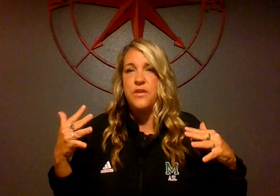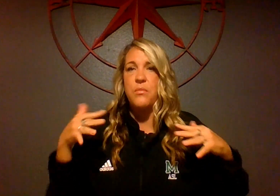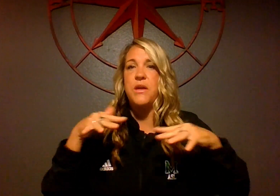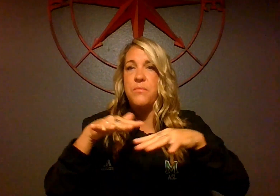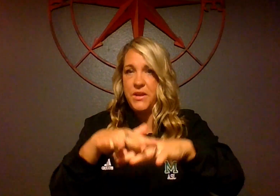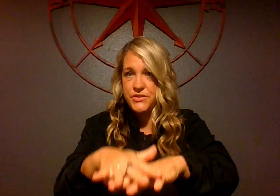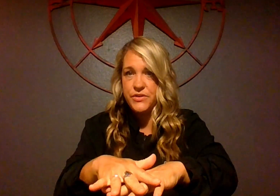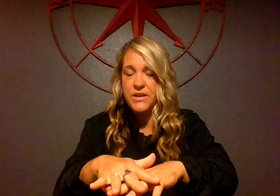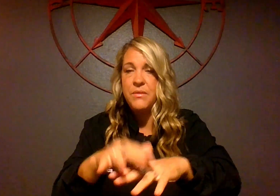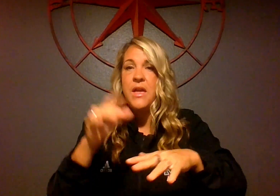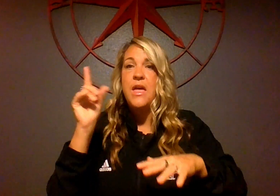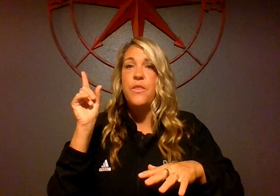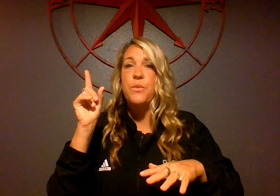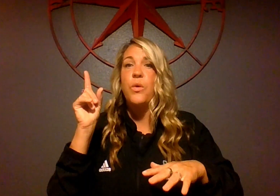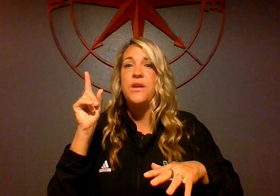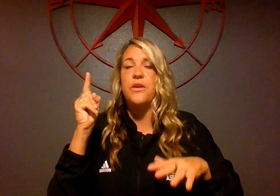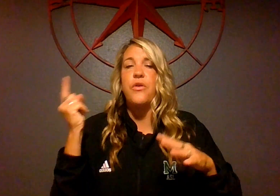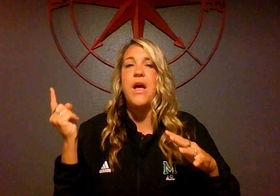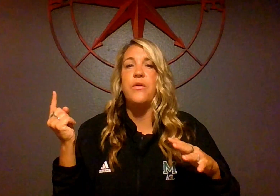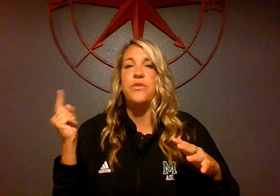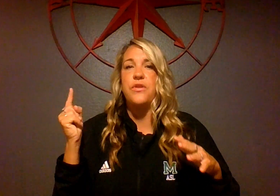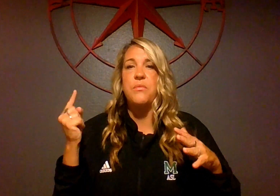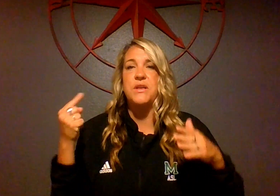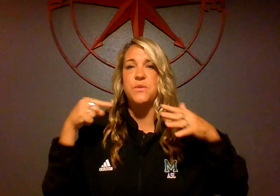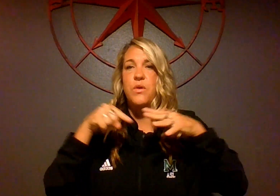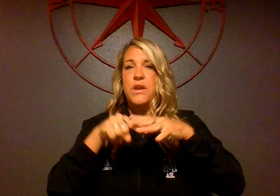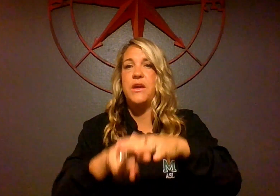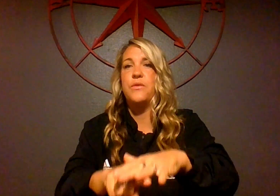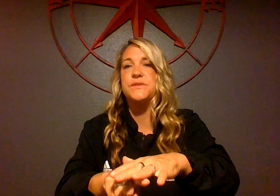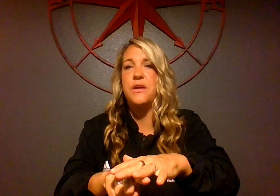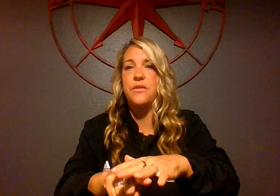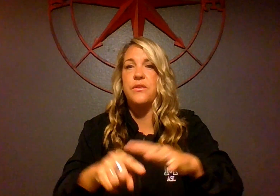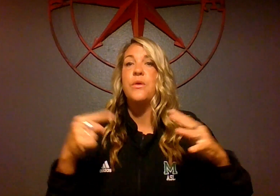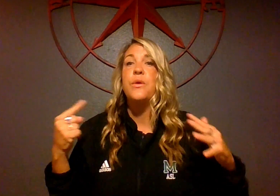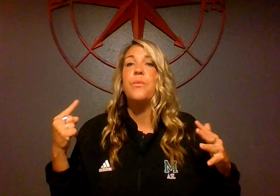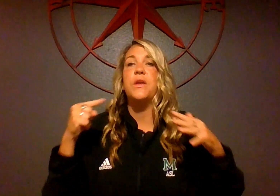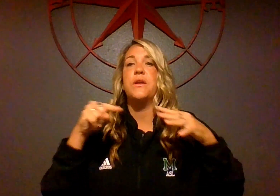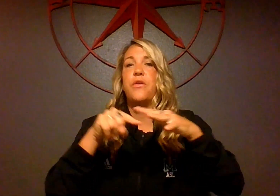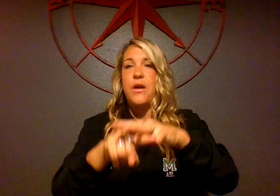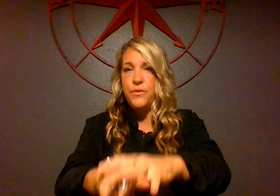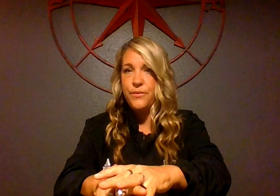non-dominant, mainstream. Then 1 in a crowd, your dominant's a 1 and it goes under, 1 in a crowd.